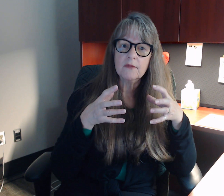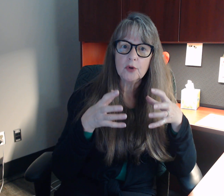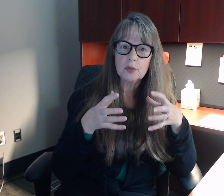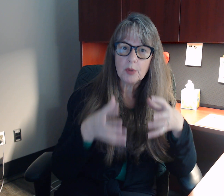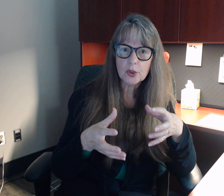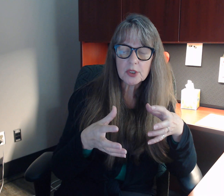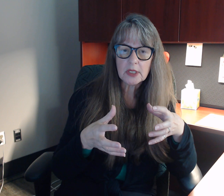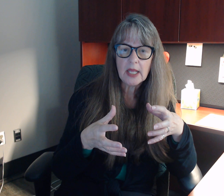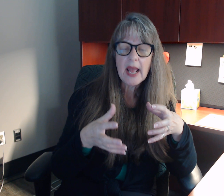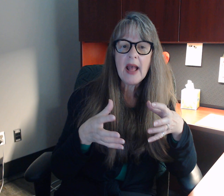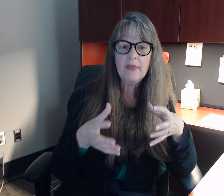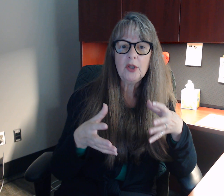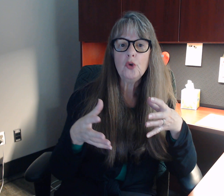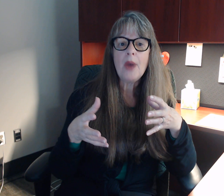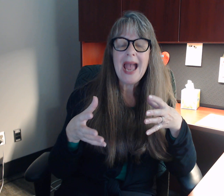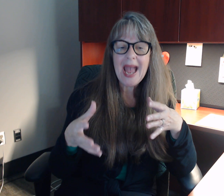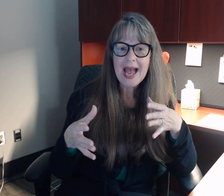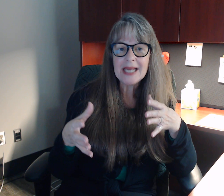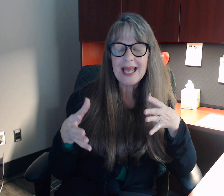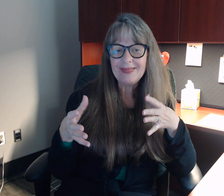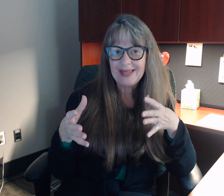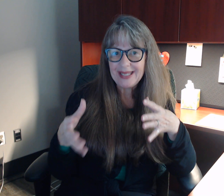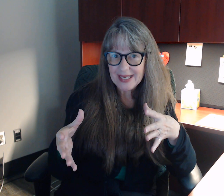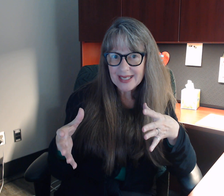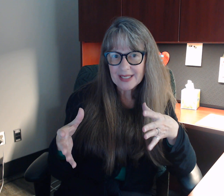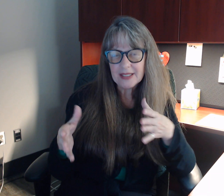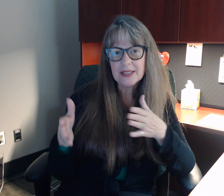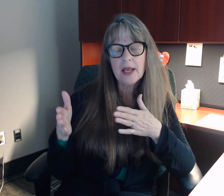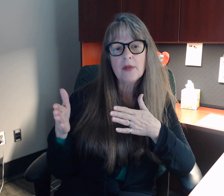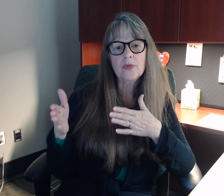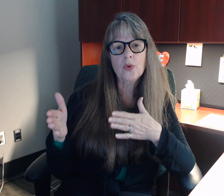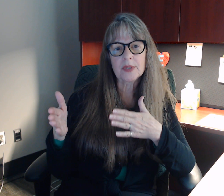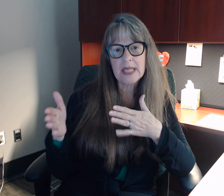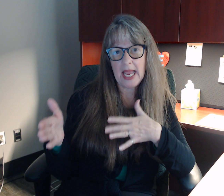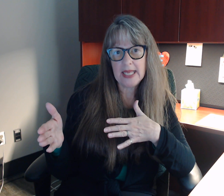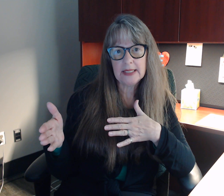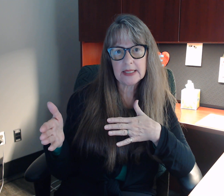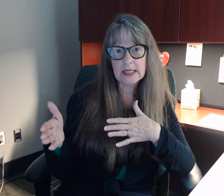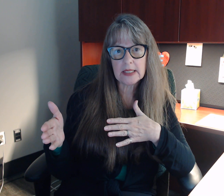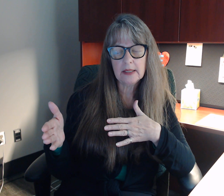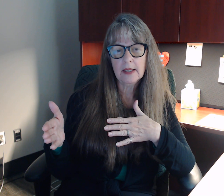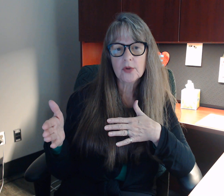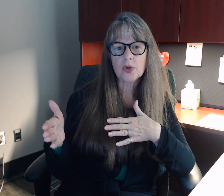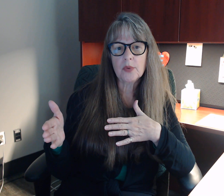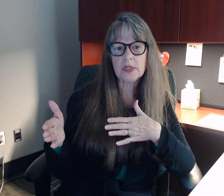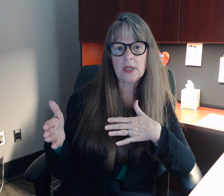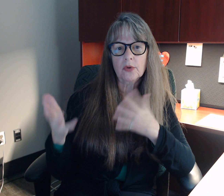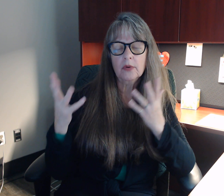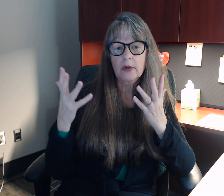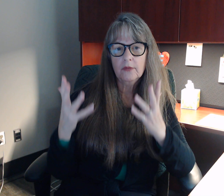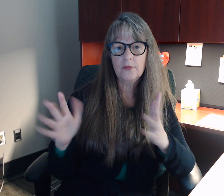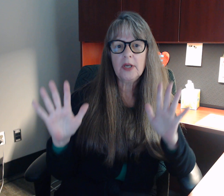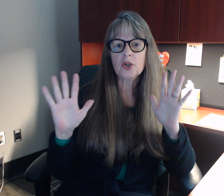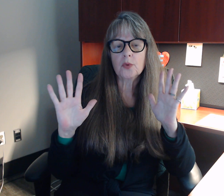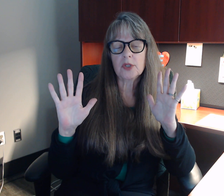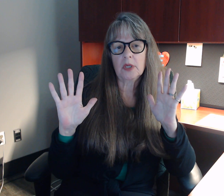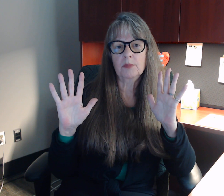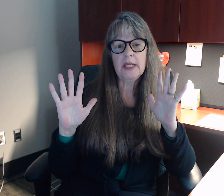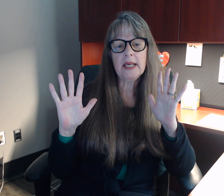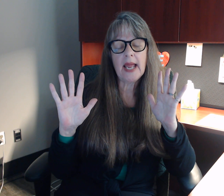first person, and then you add at the end your tense. So it's either finish, where it's completed